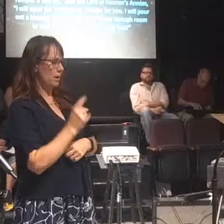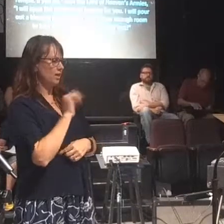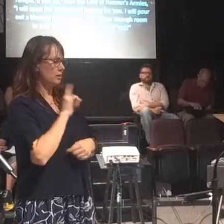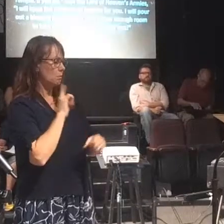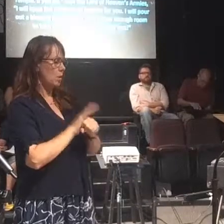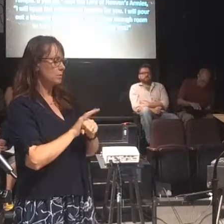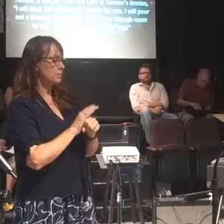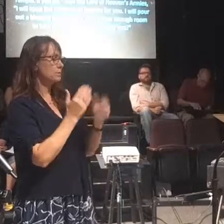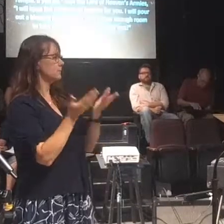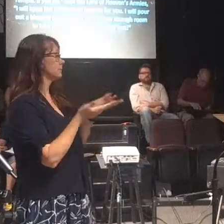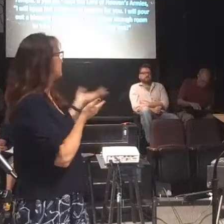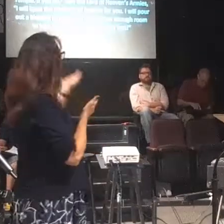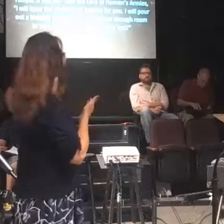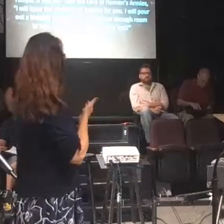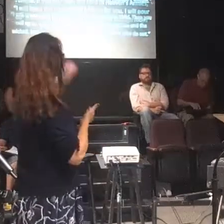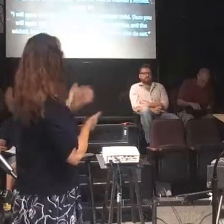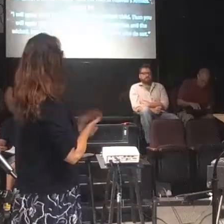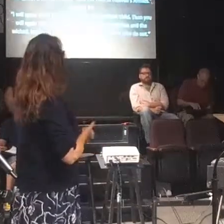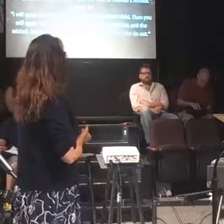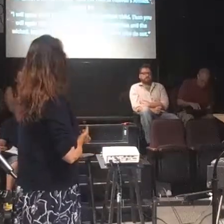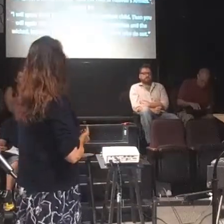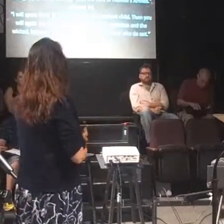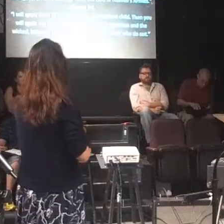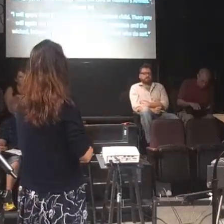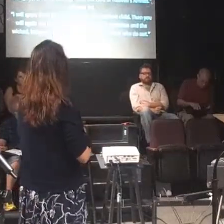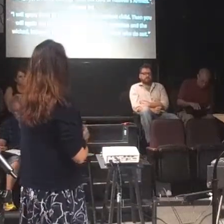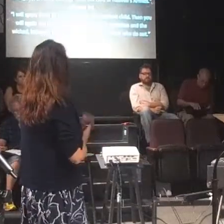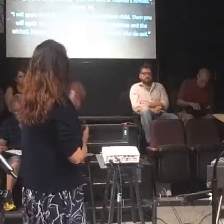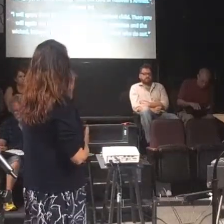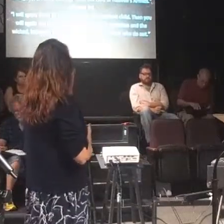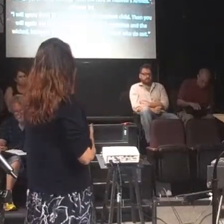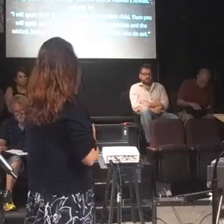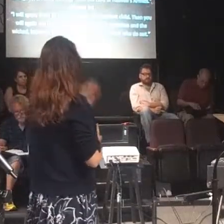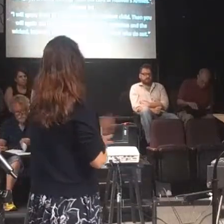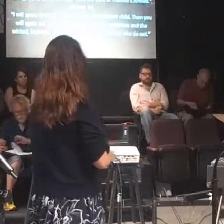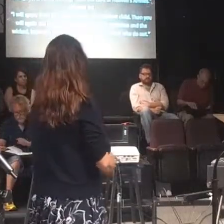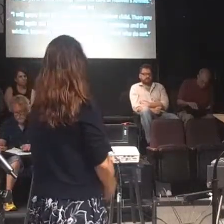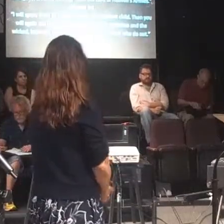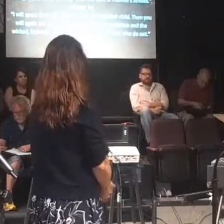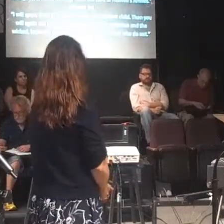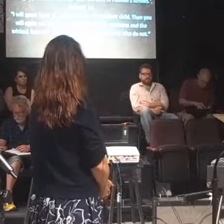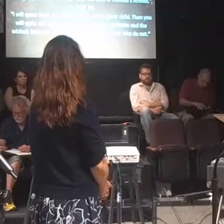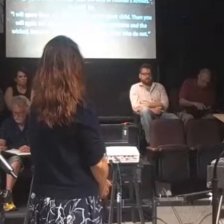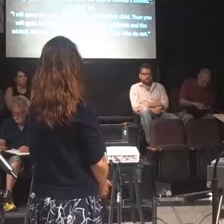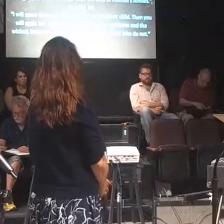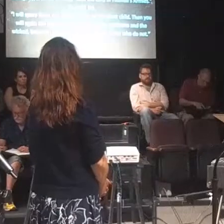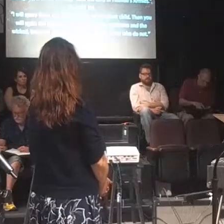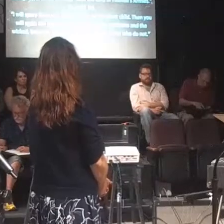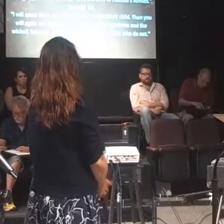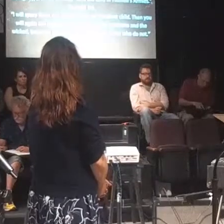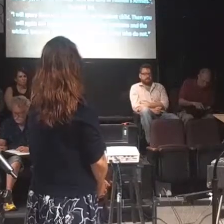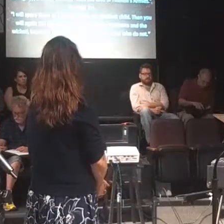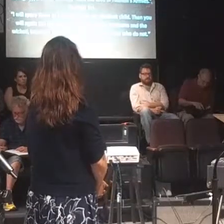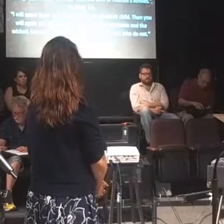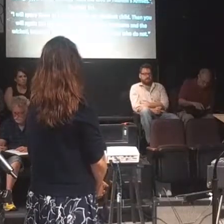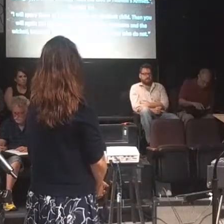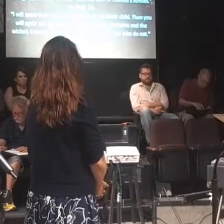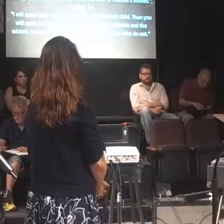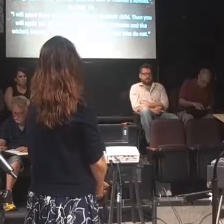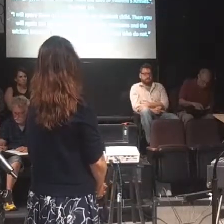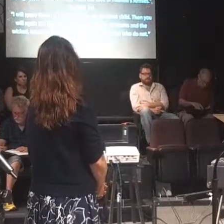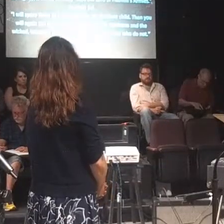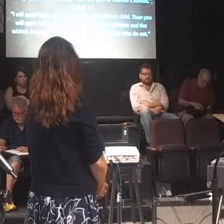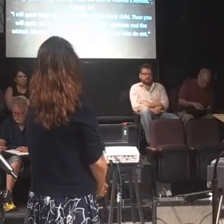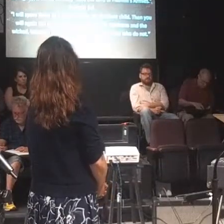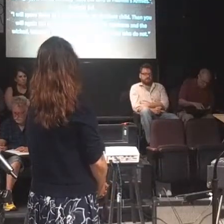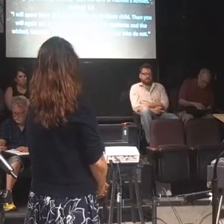He says, look, I'm sending my messenger, and he will prepare the way before me. Then the Lord you are seeking will suddenly come